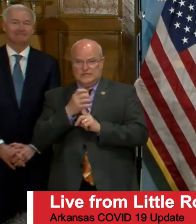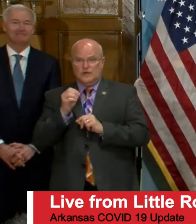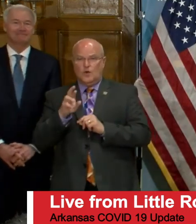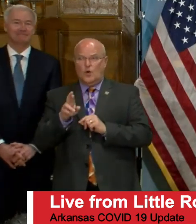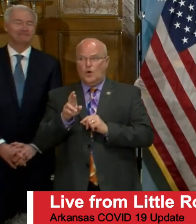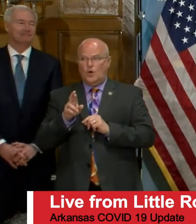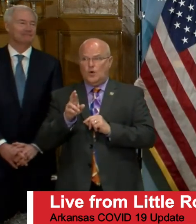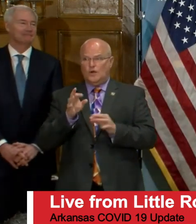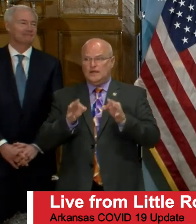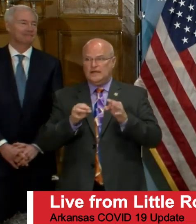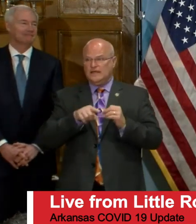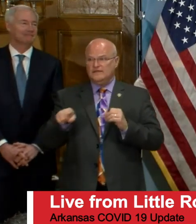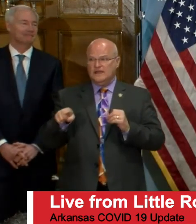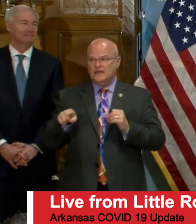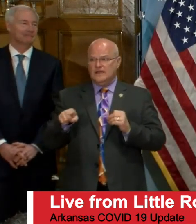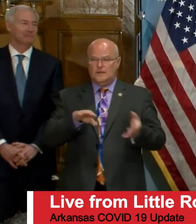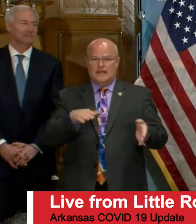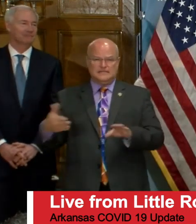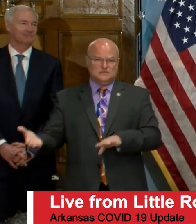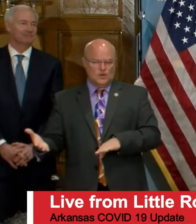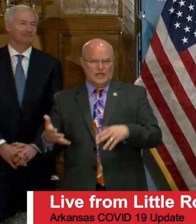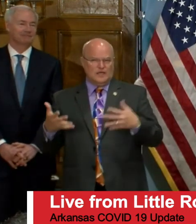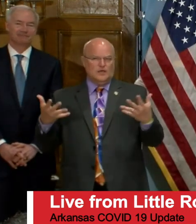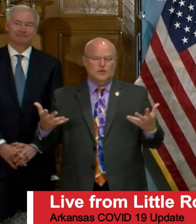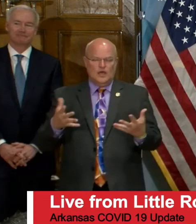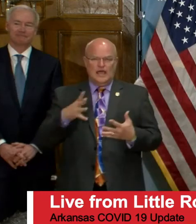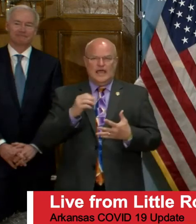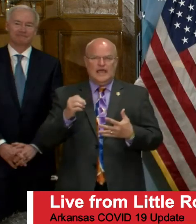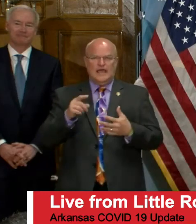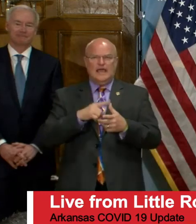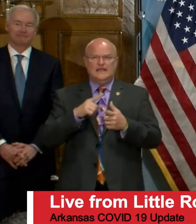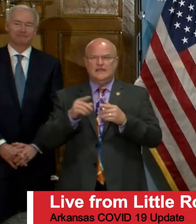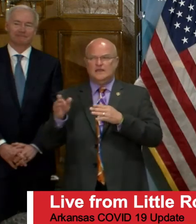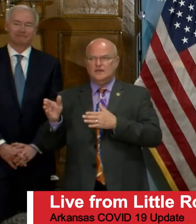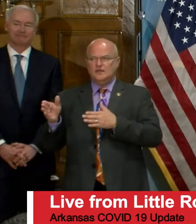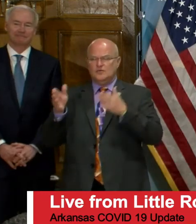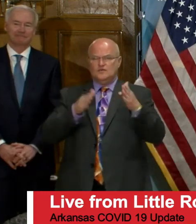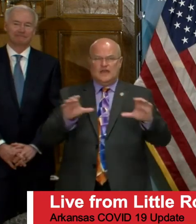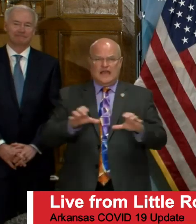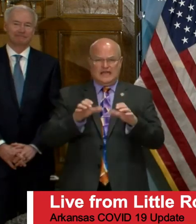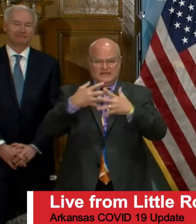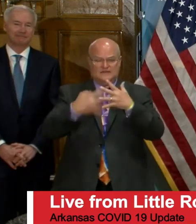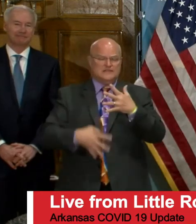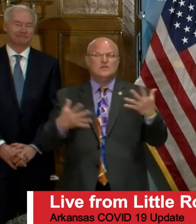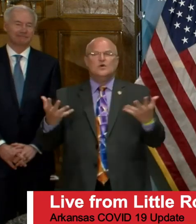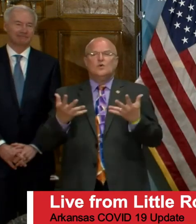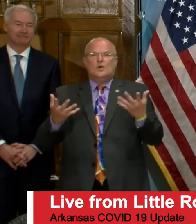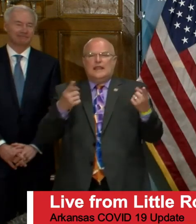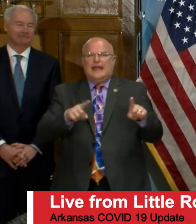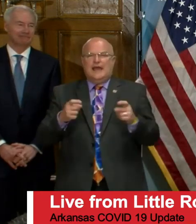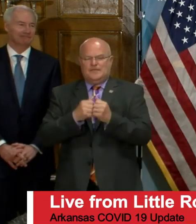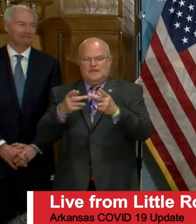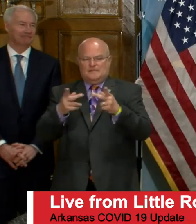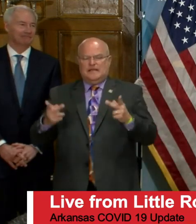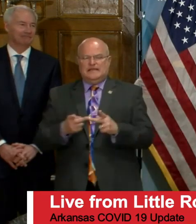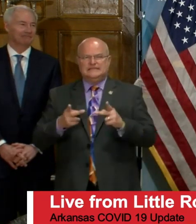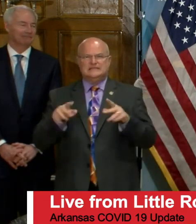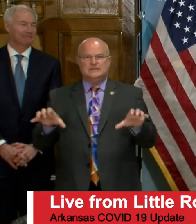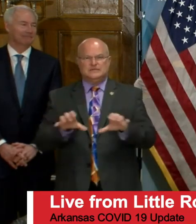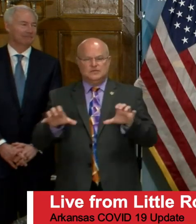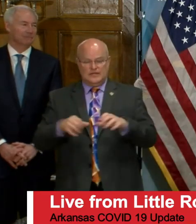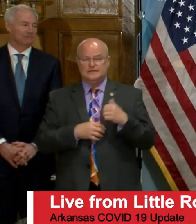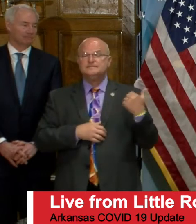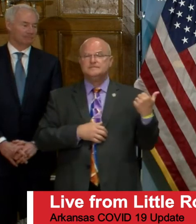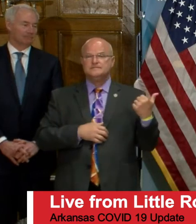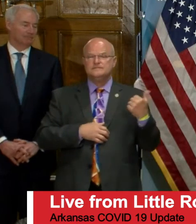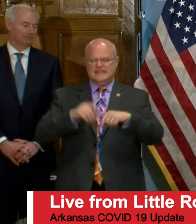or if they were passed away and then removed off of the active list, or what have these facilities been doing?